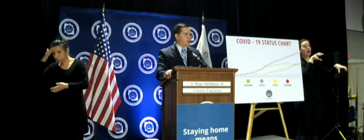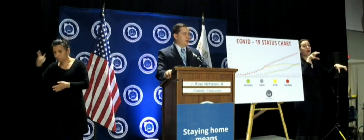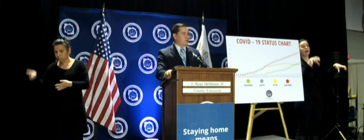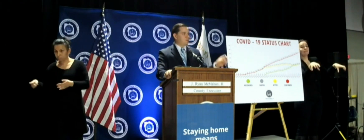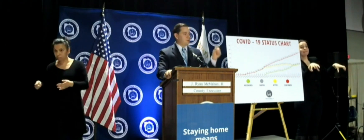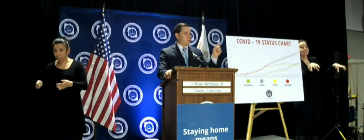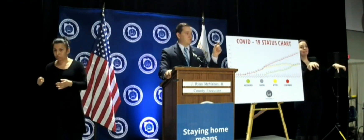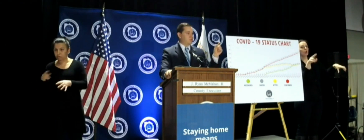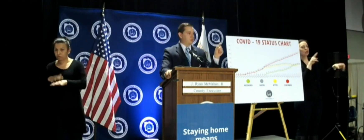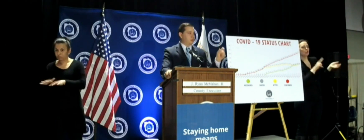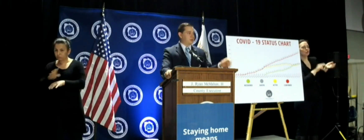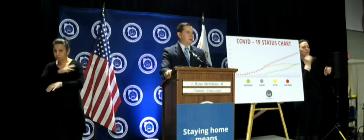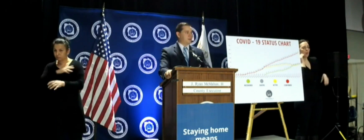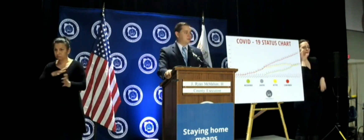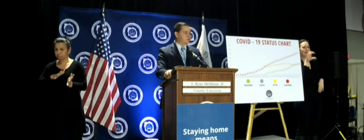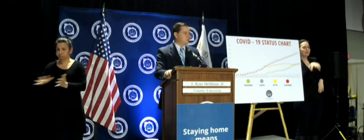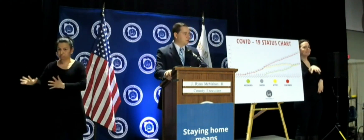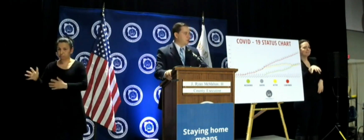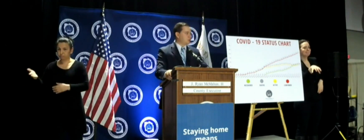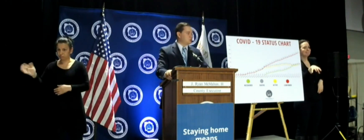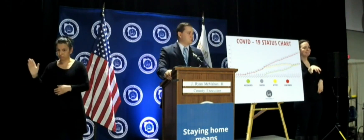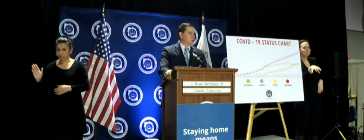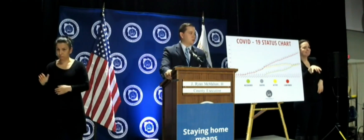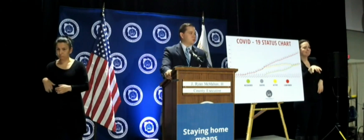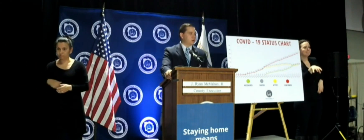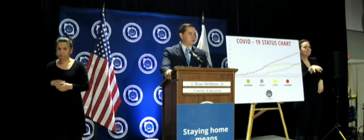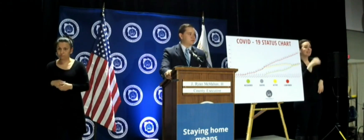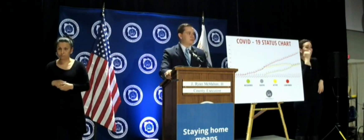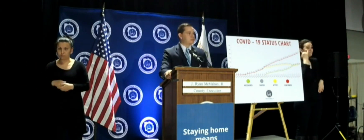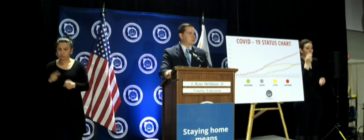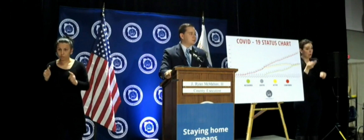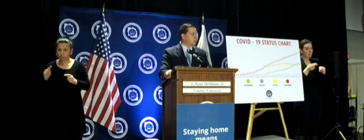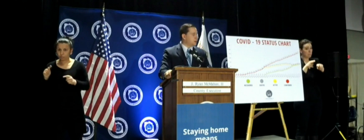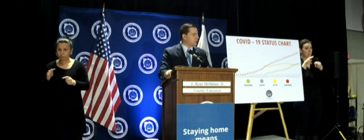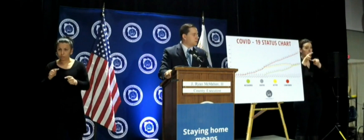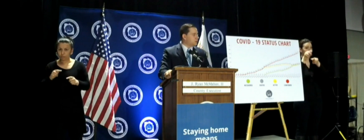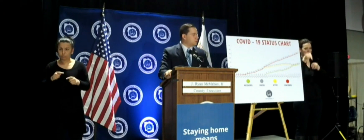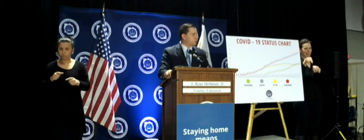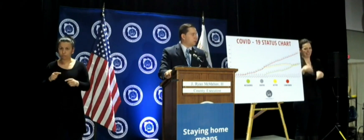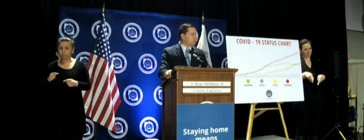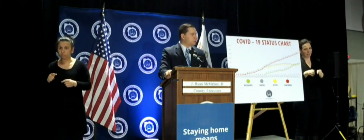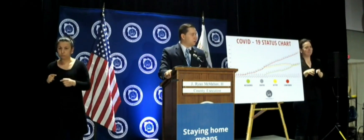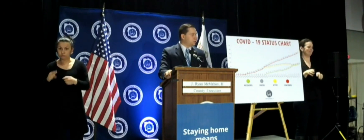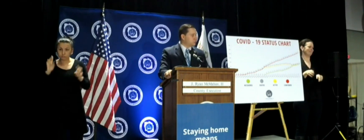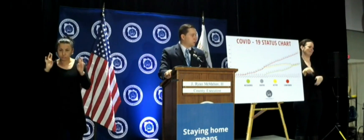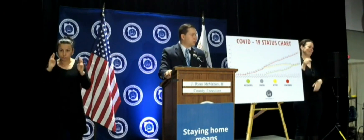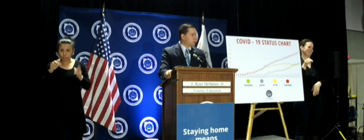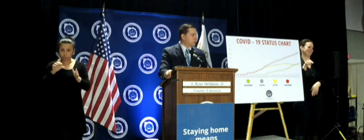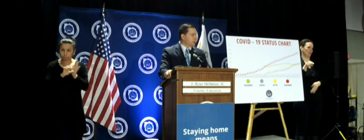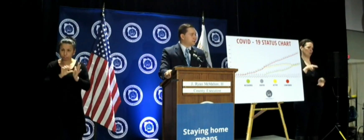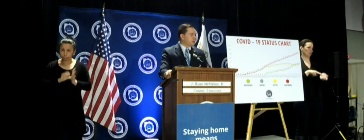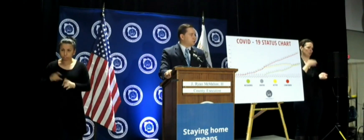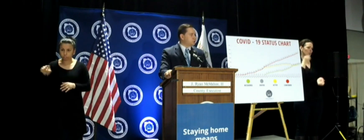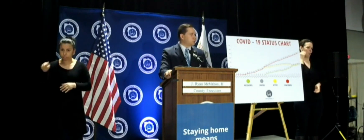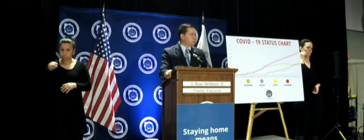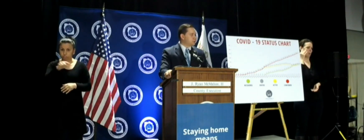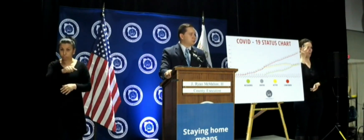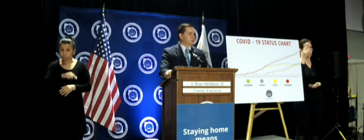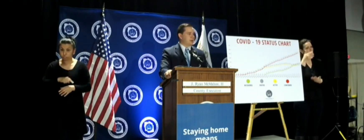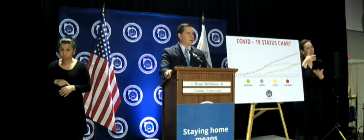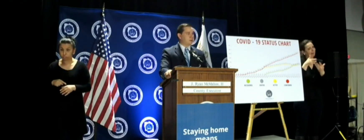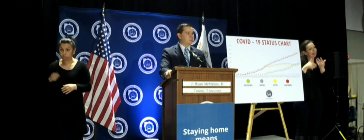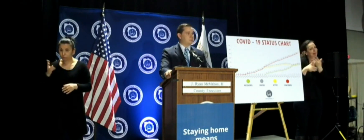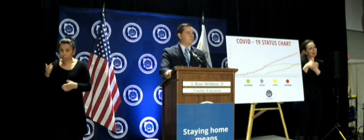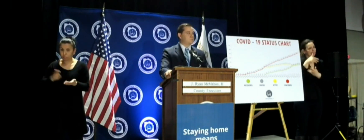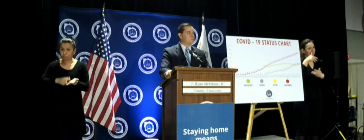you may have some affiliations with those areas of density in two of the areas there. So that's kind of skewing some